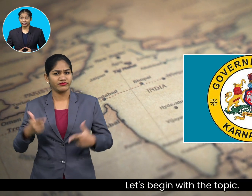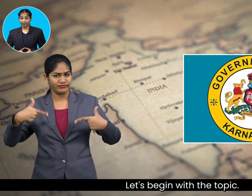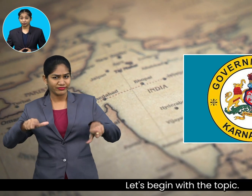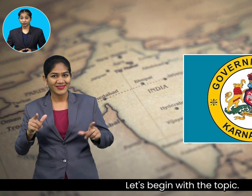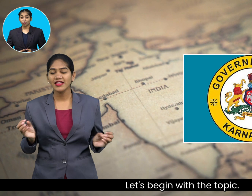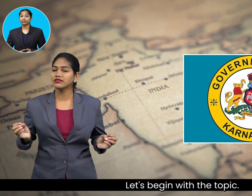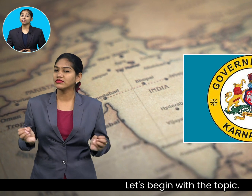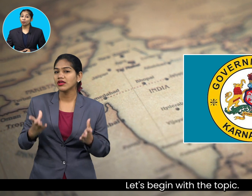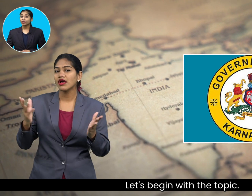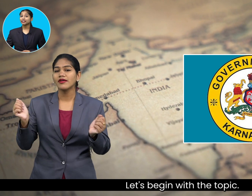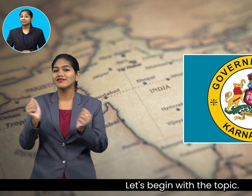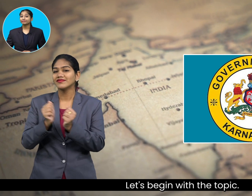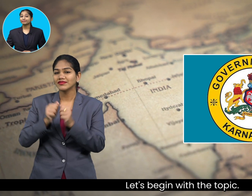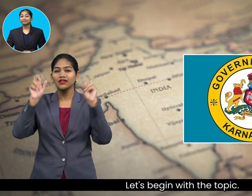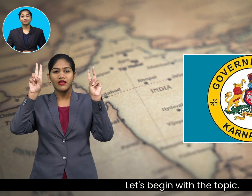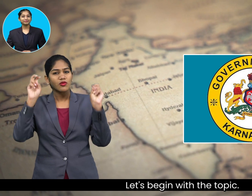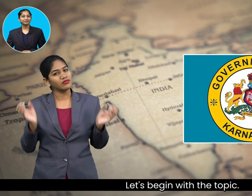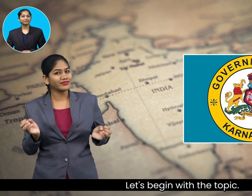Let's begin with the topic.